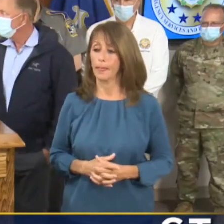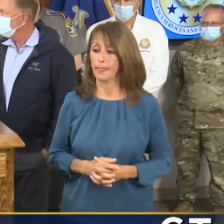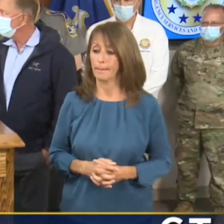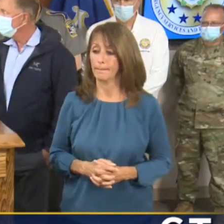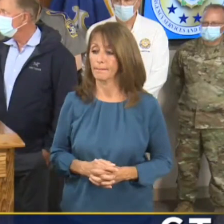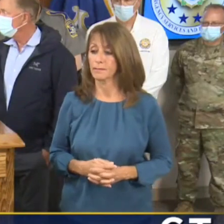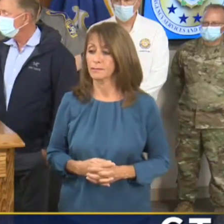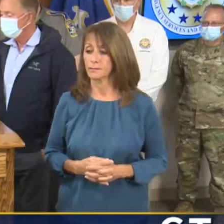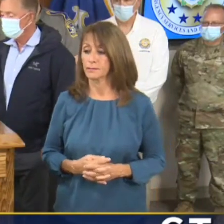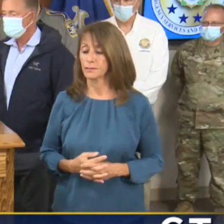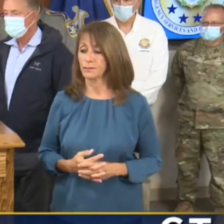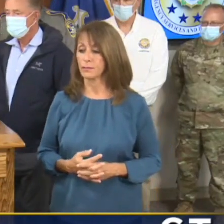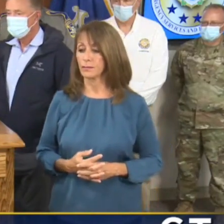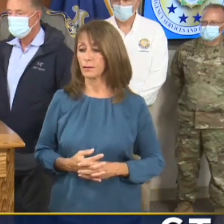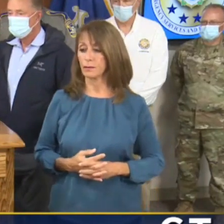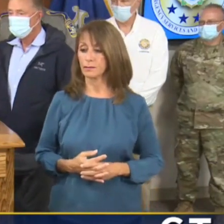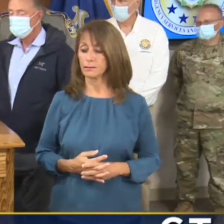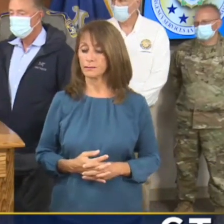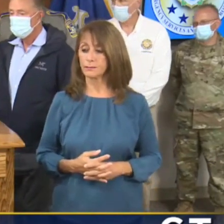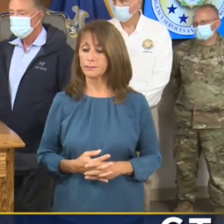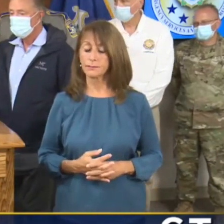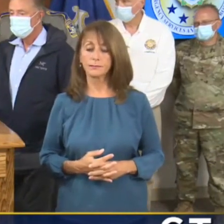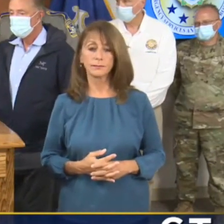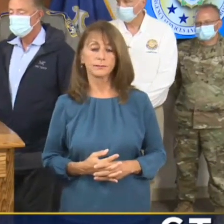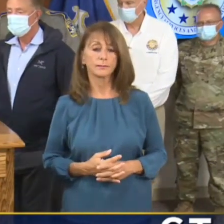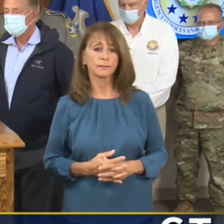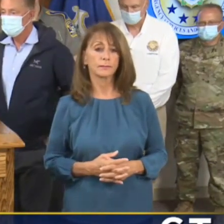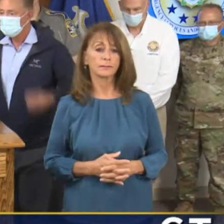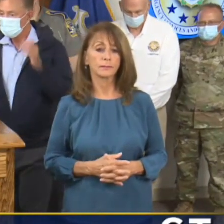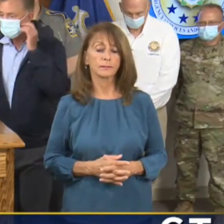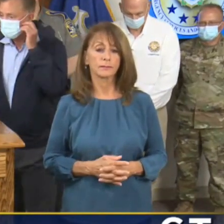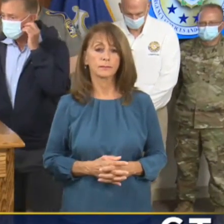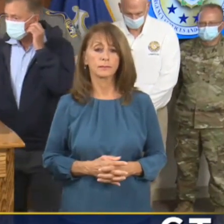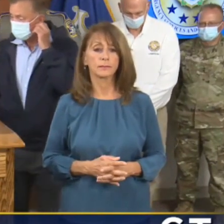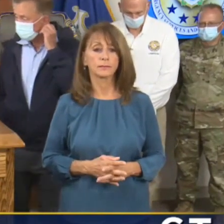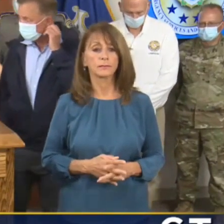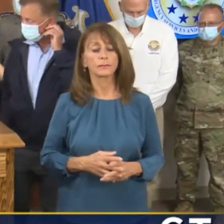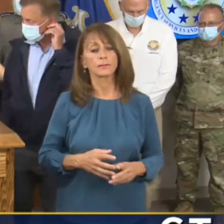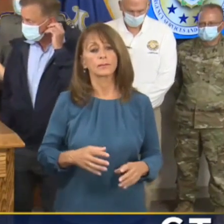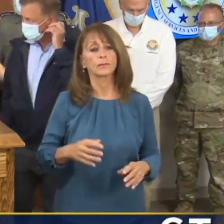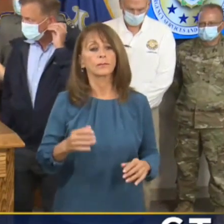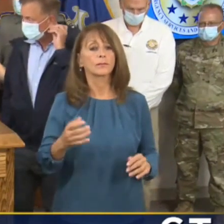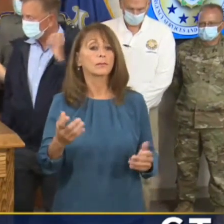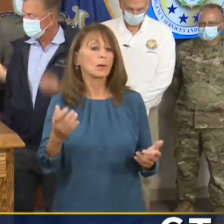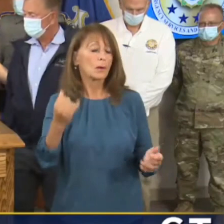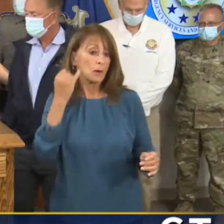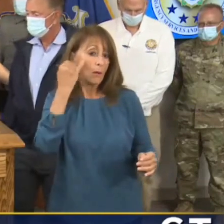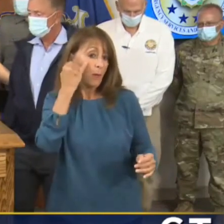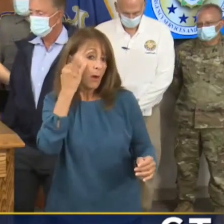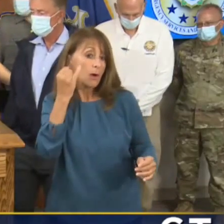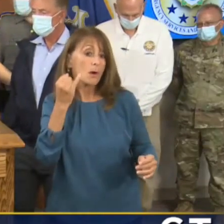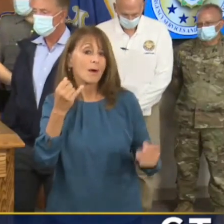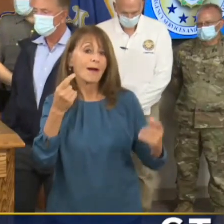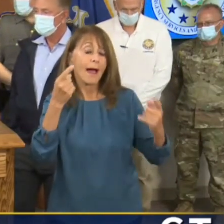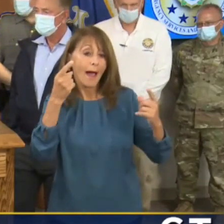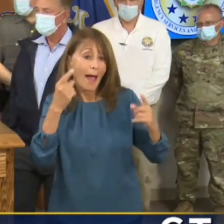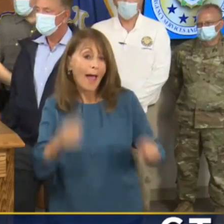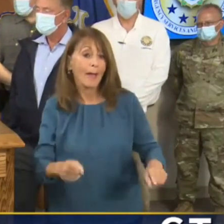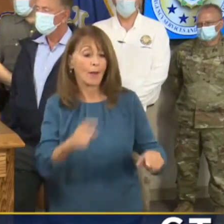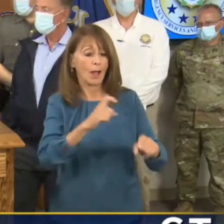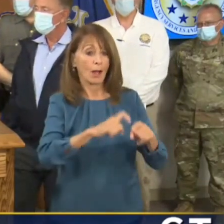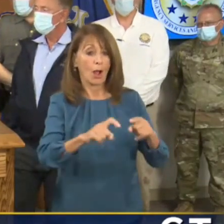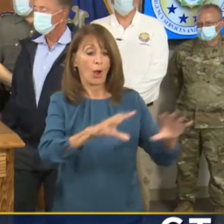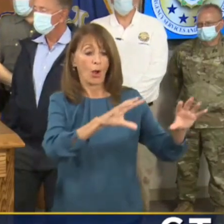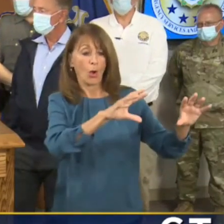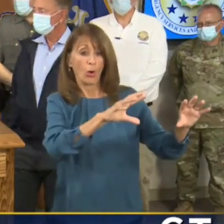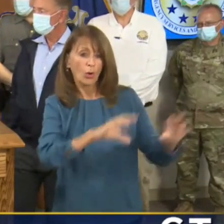Melissa, I'm sorry. Can you talk a little bit about what folks who have lost power should be looking out for since the new law was passed? What are some of